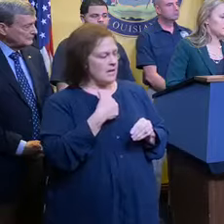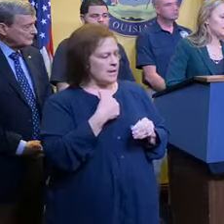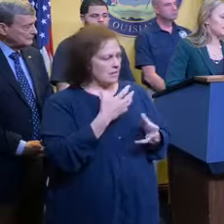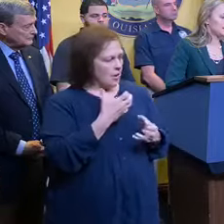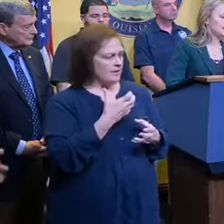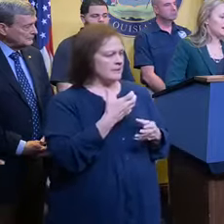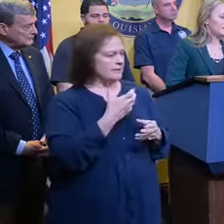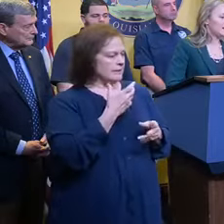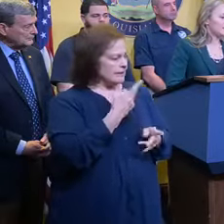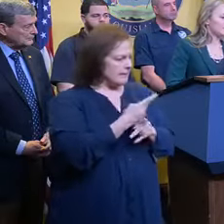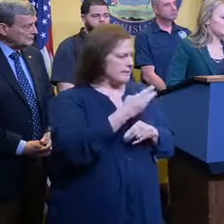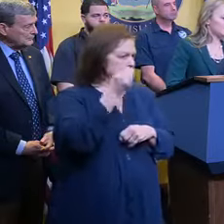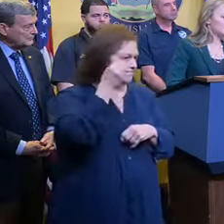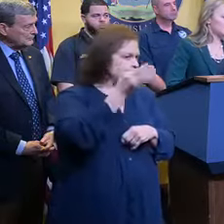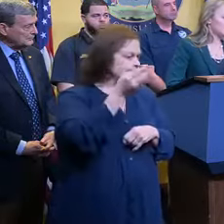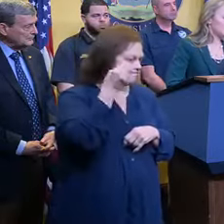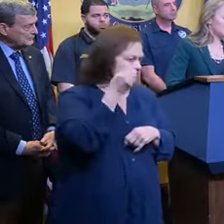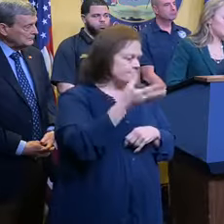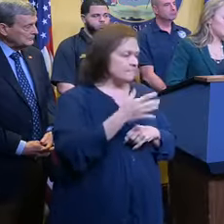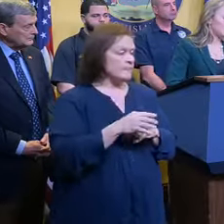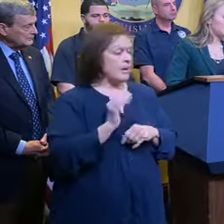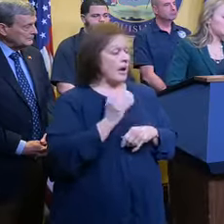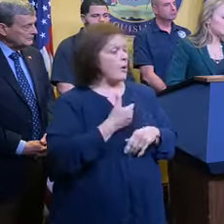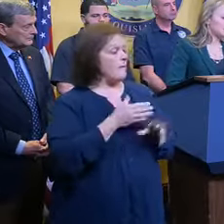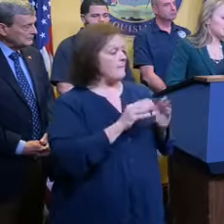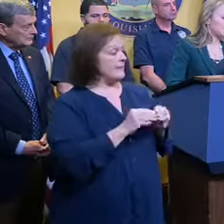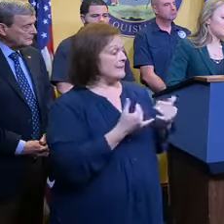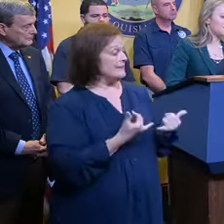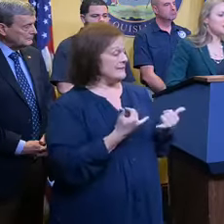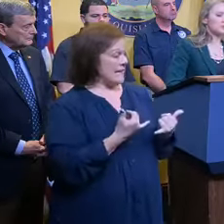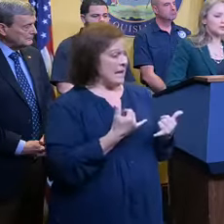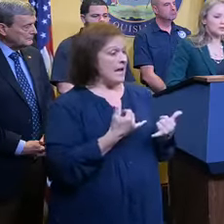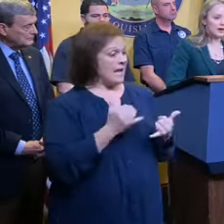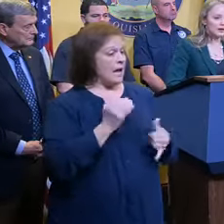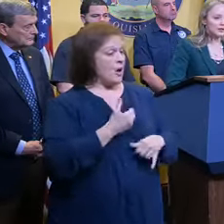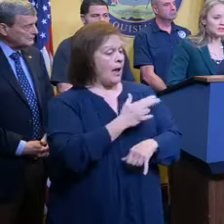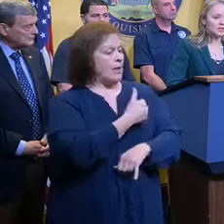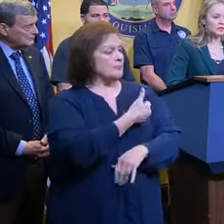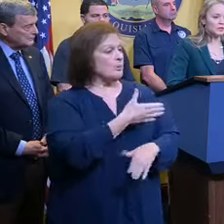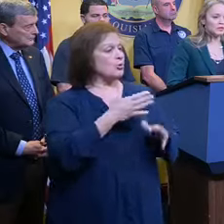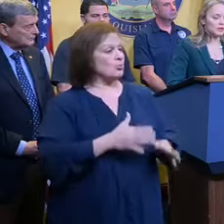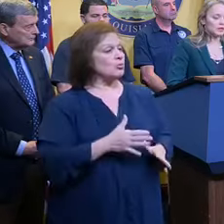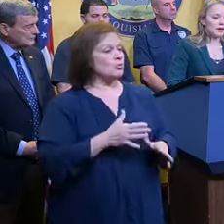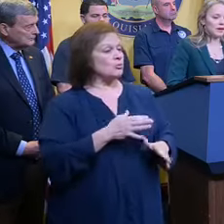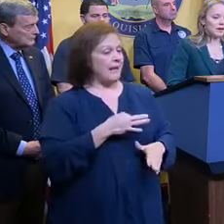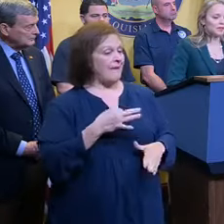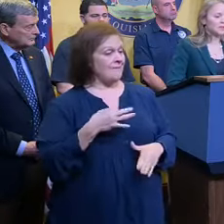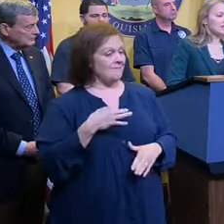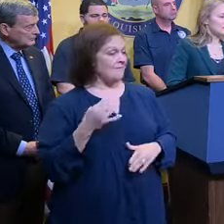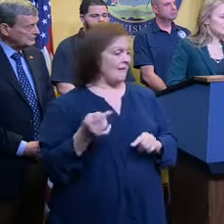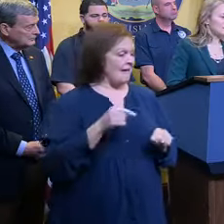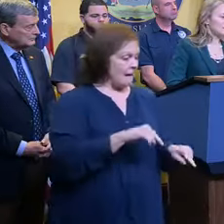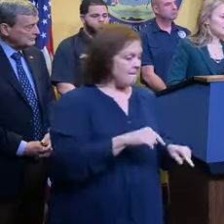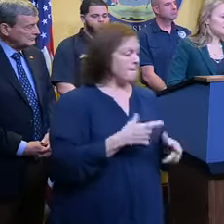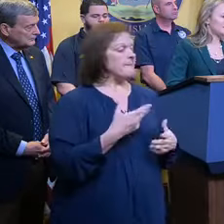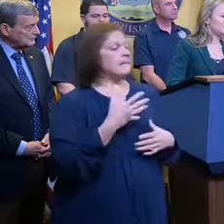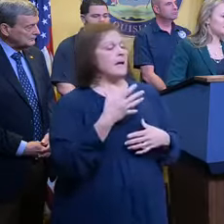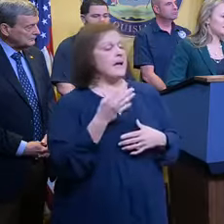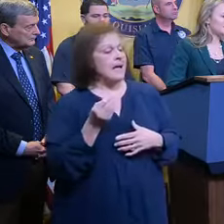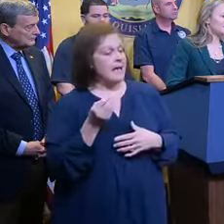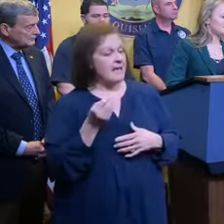for the public. In fact, during today's committee meeting, we heard from our hospital providers, and I thought what was very interesting